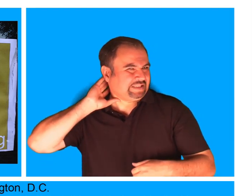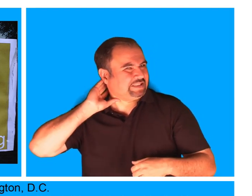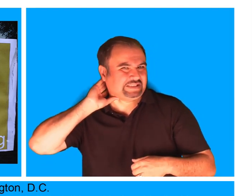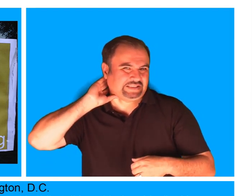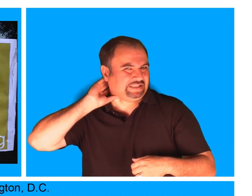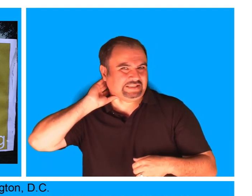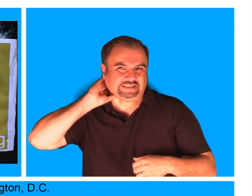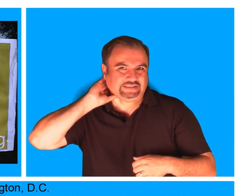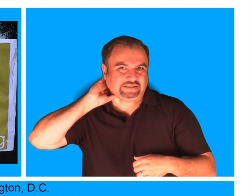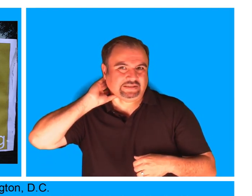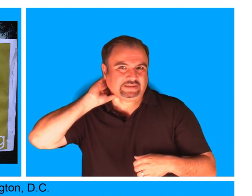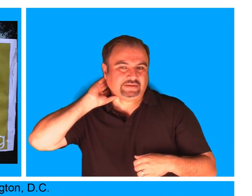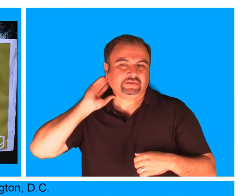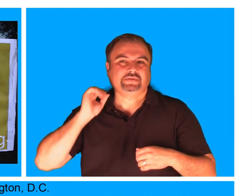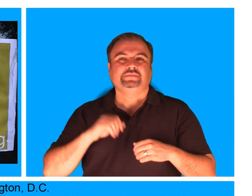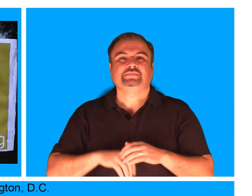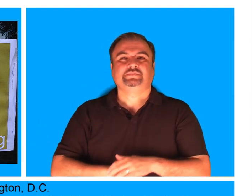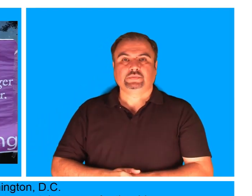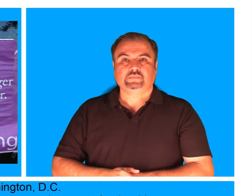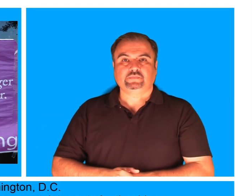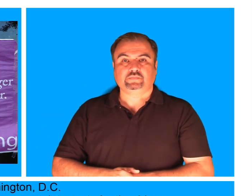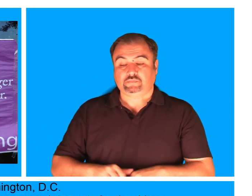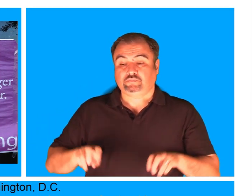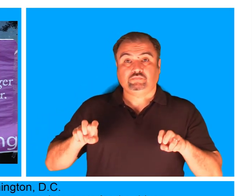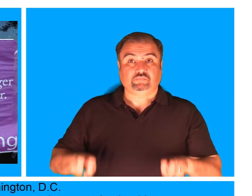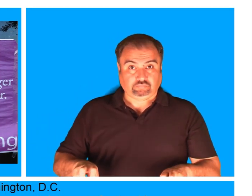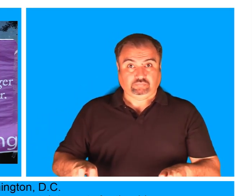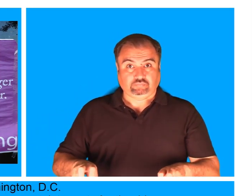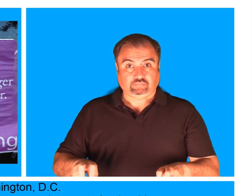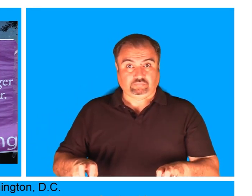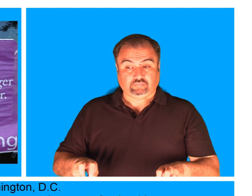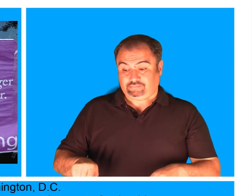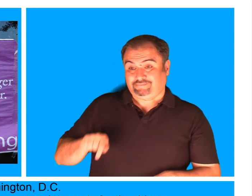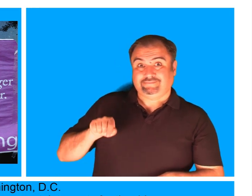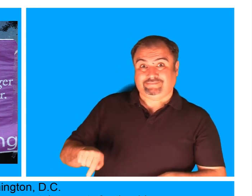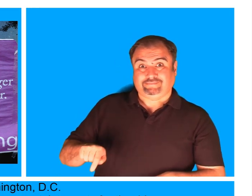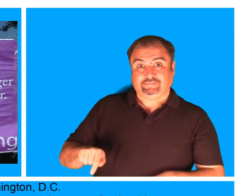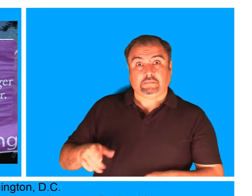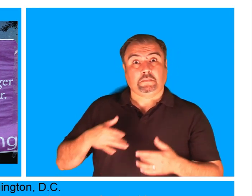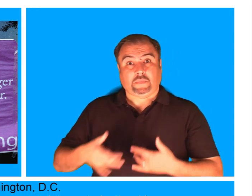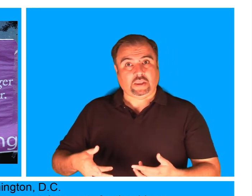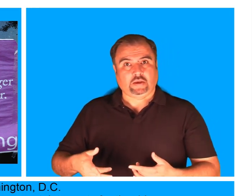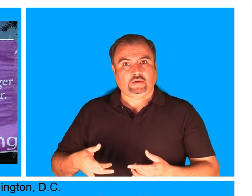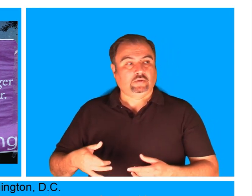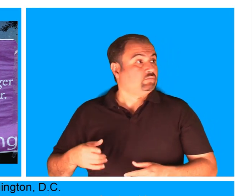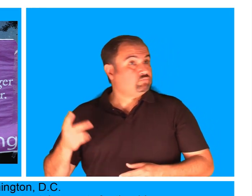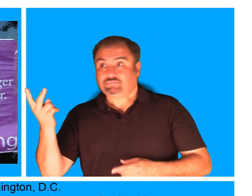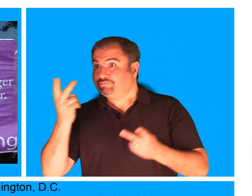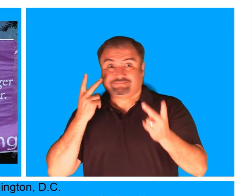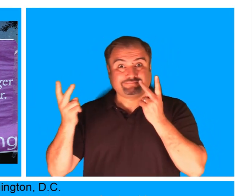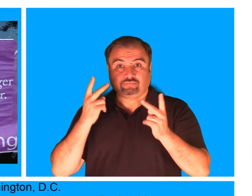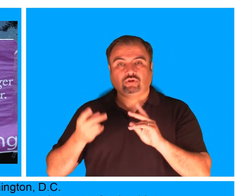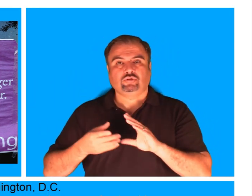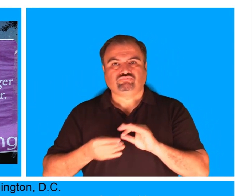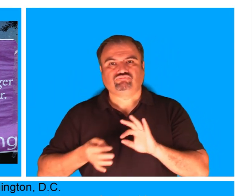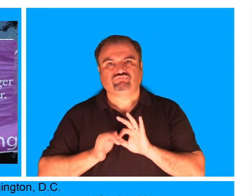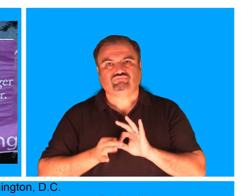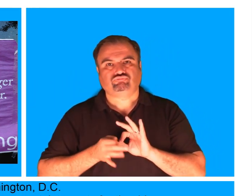while talking side by side for too long. Hashtag, it's a deaf thing. Whoever sits in the passenger seat